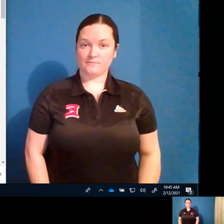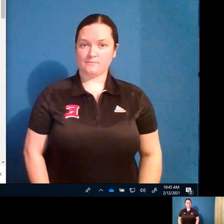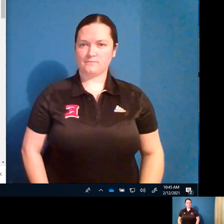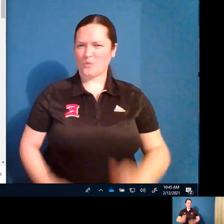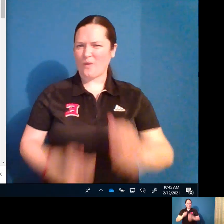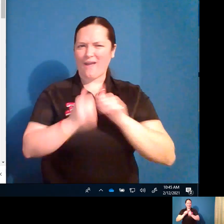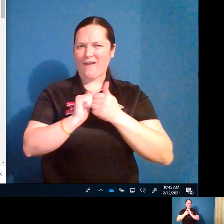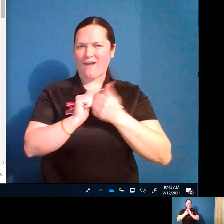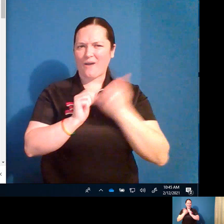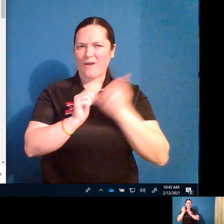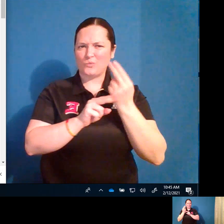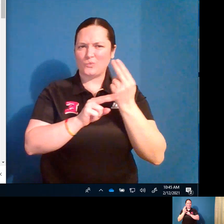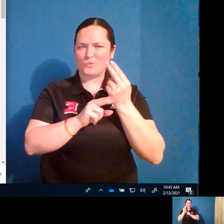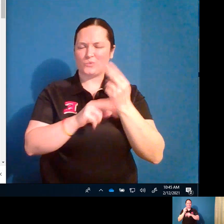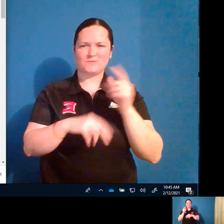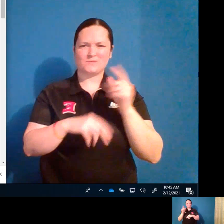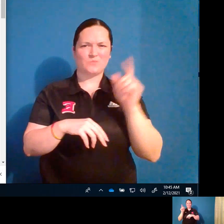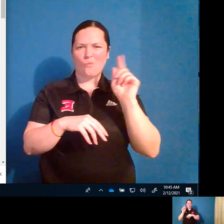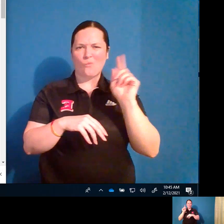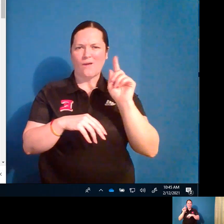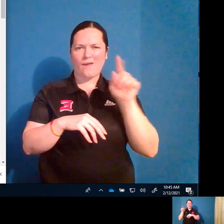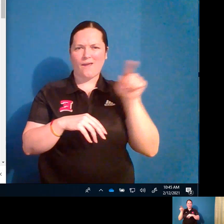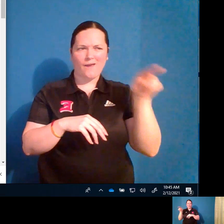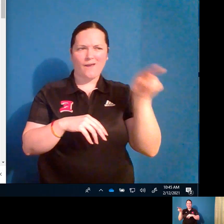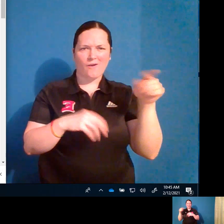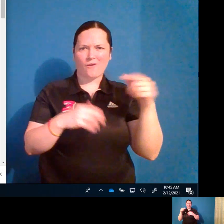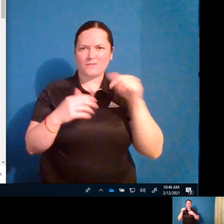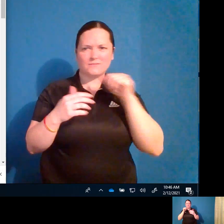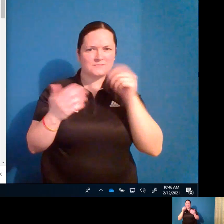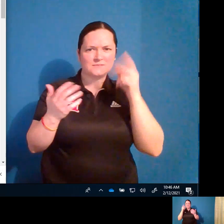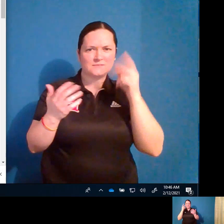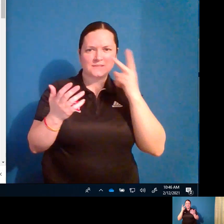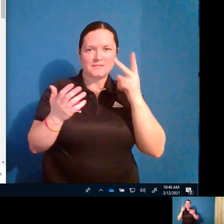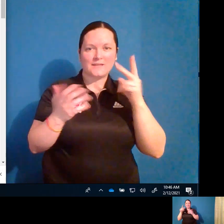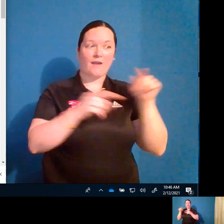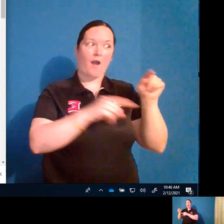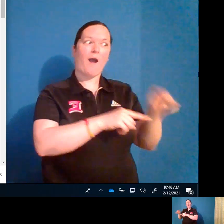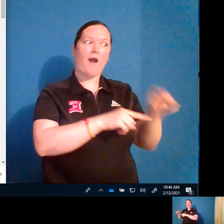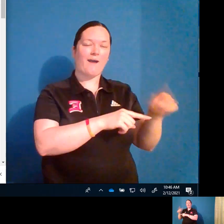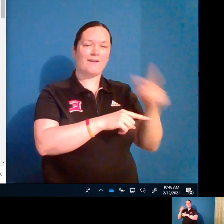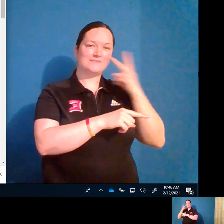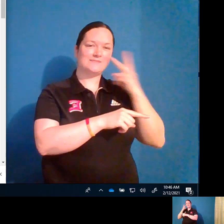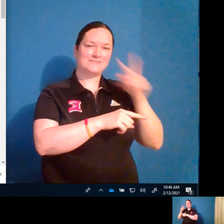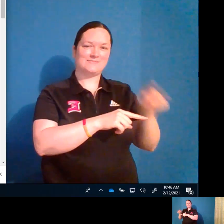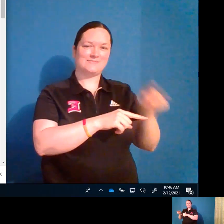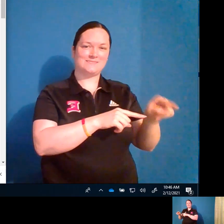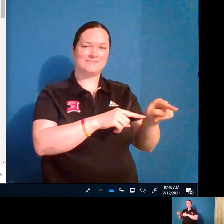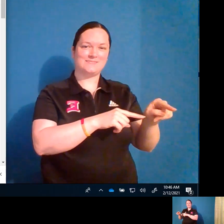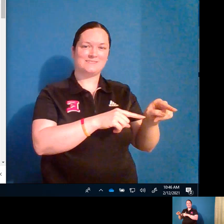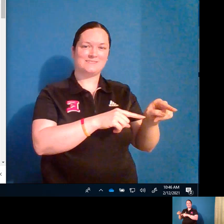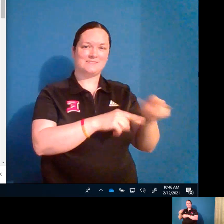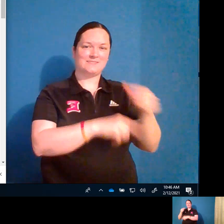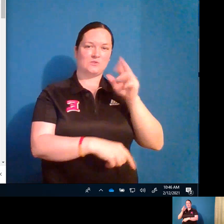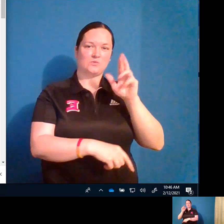gradient. So where's gradient at? I don't see gradient. Well, I do over here now.